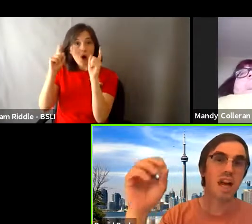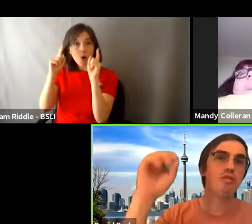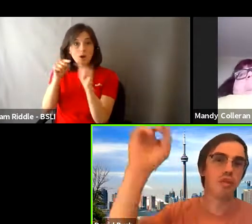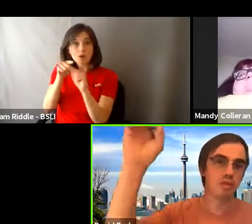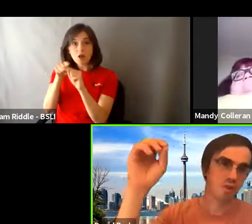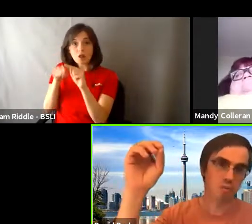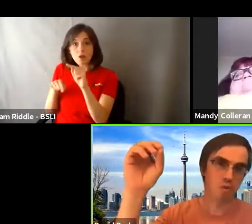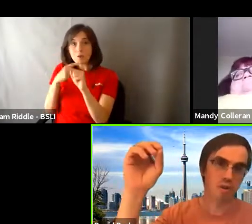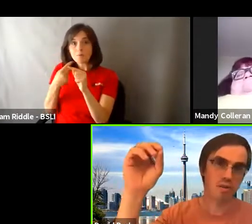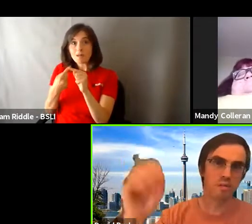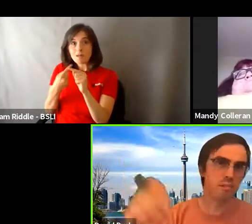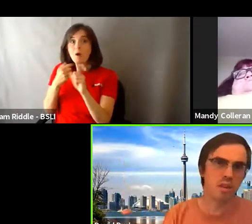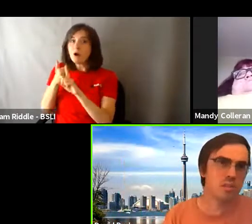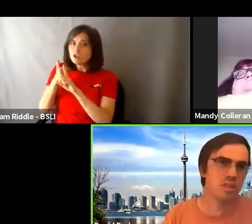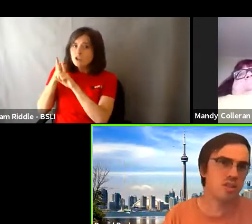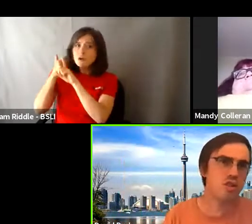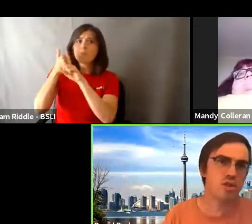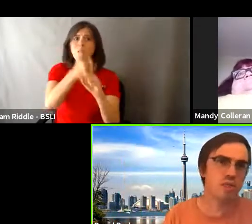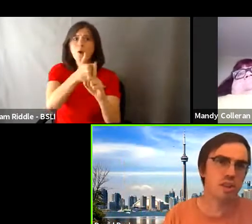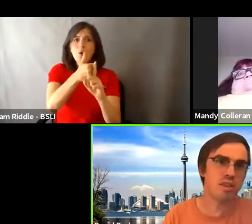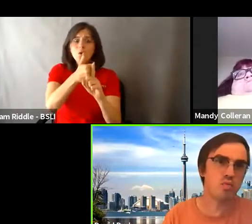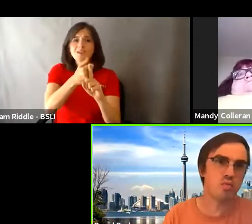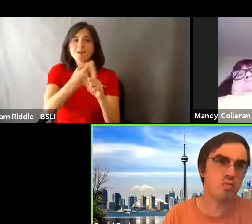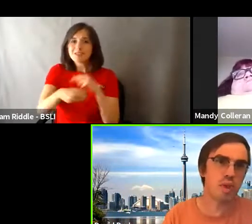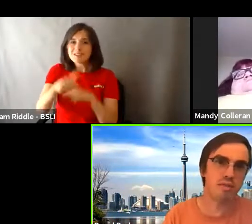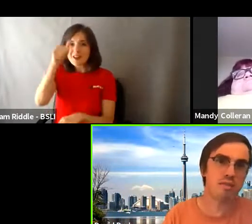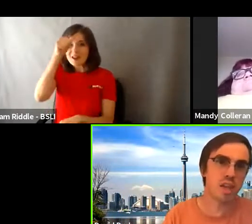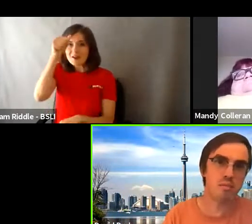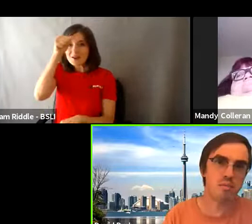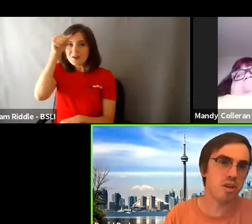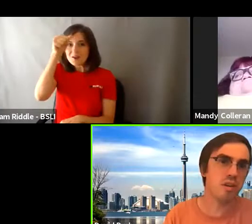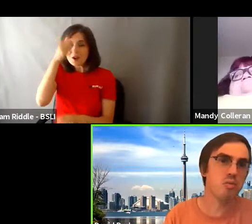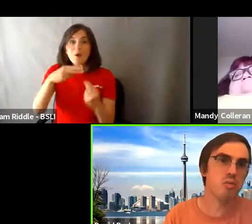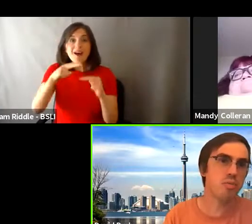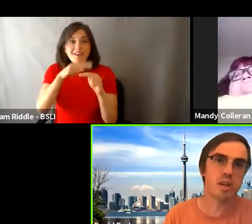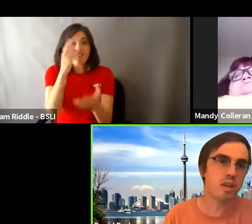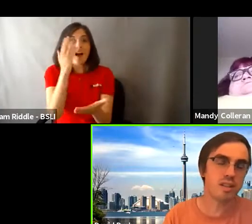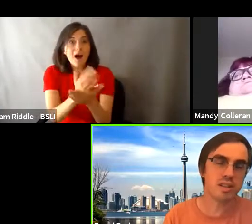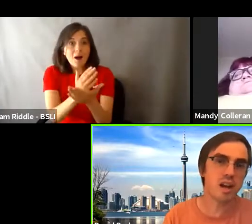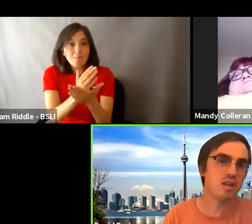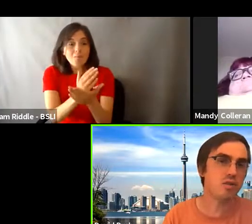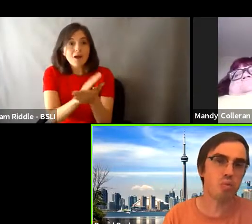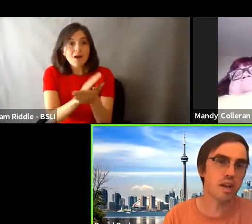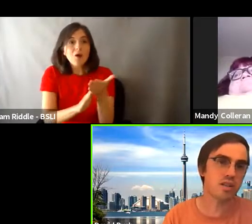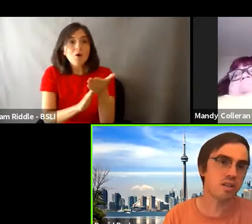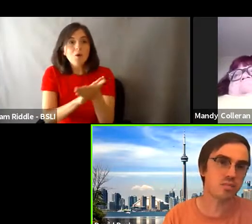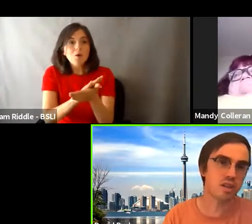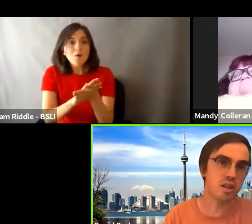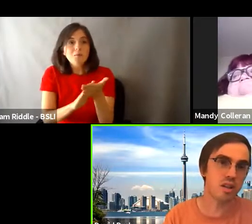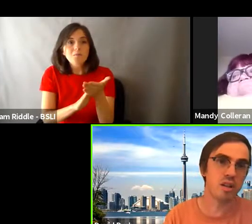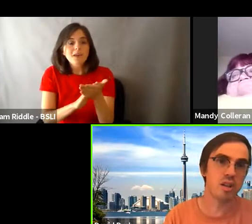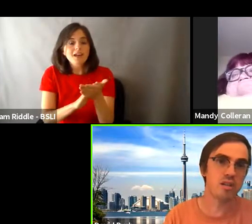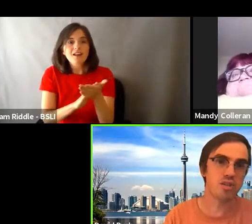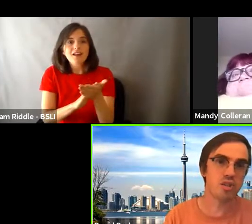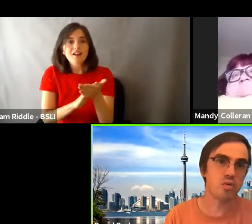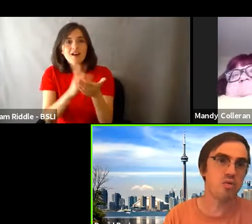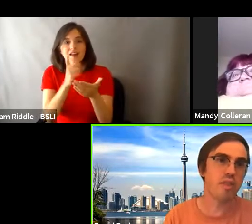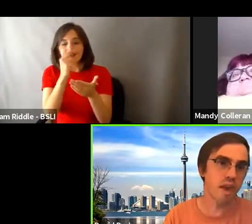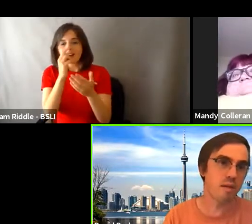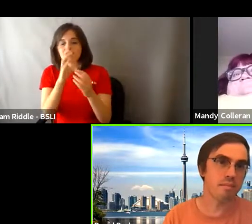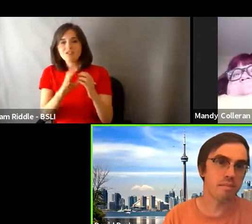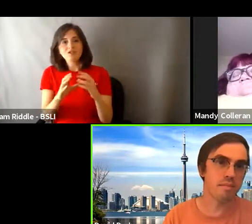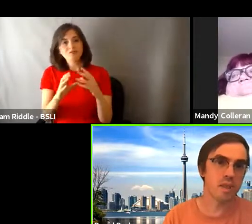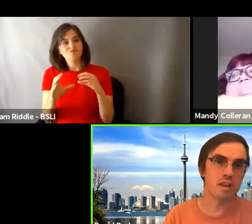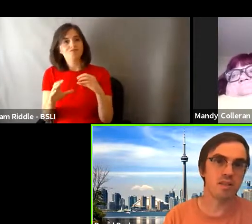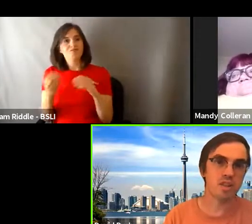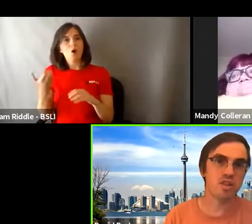highest level of support, partly because they knew that this, if it ever came in, would be an entire wage subsidy to